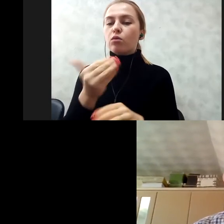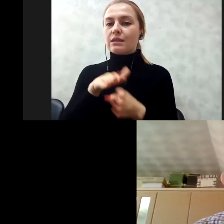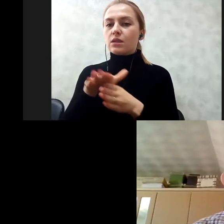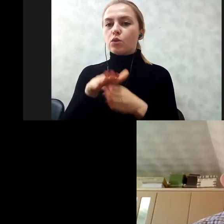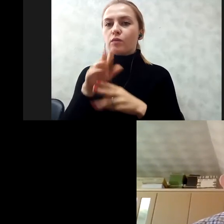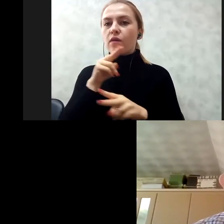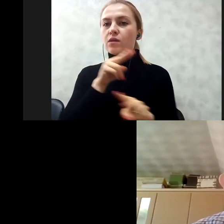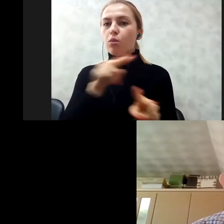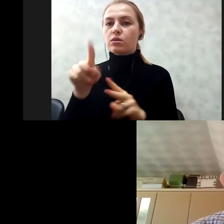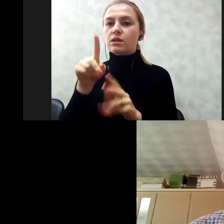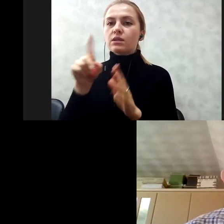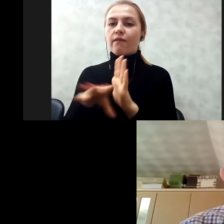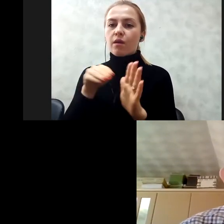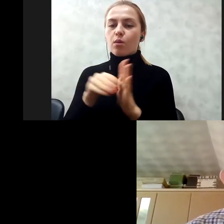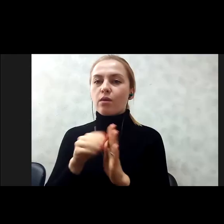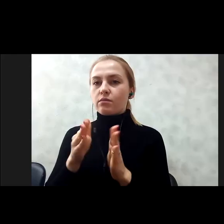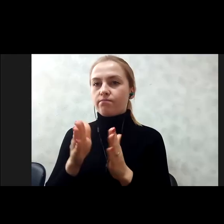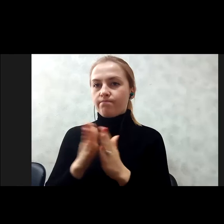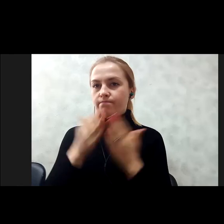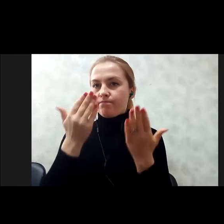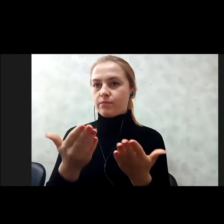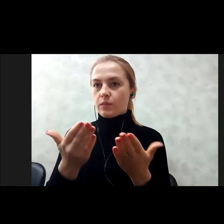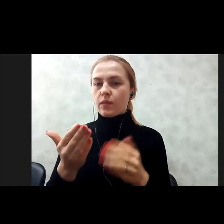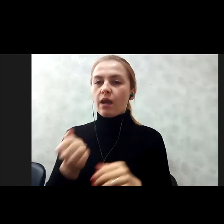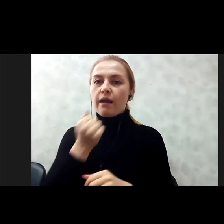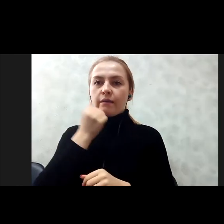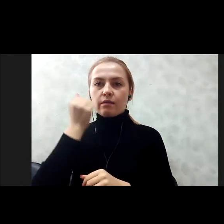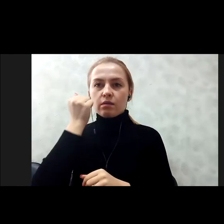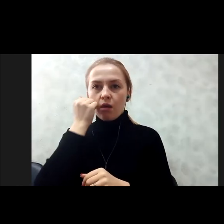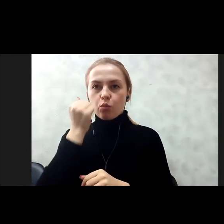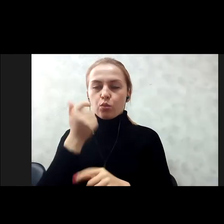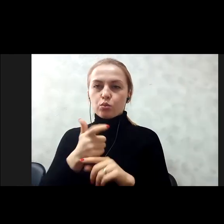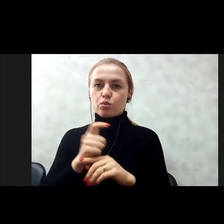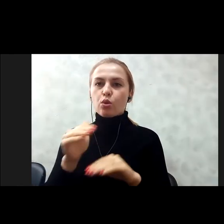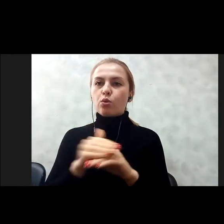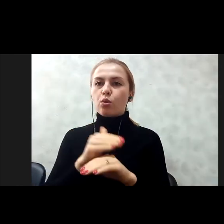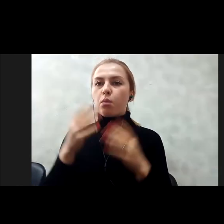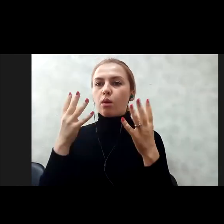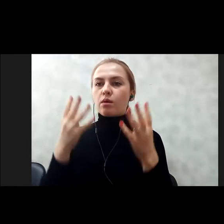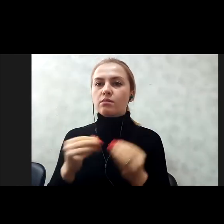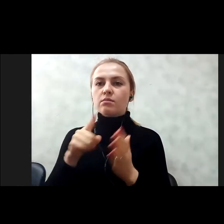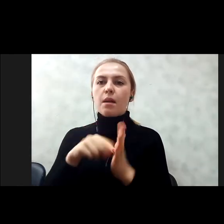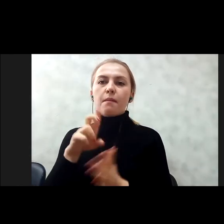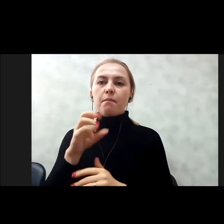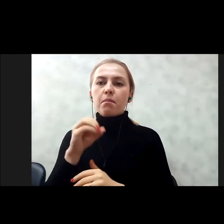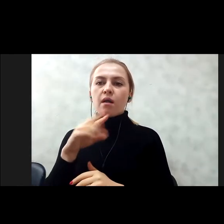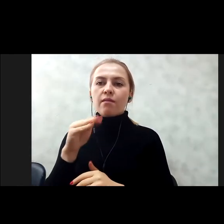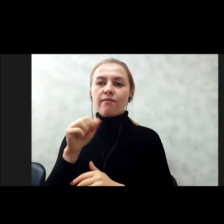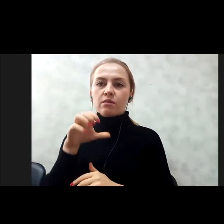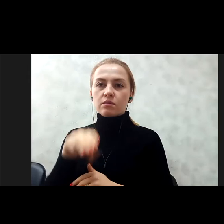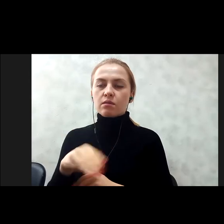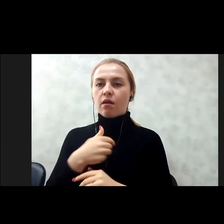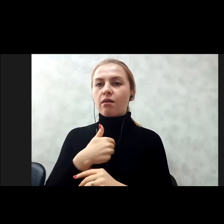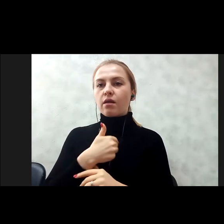Stuart. Thank you, and good morning from Belfast, and an opportunity to speak to you about our